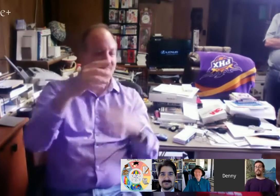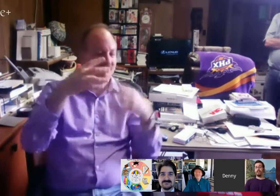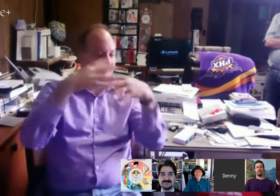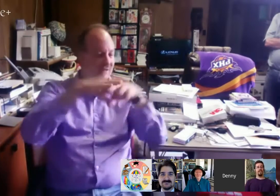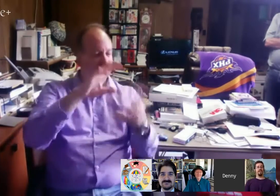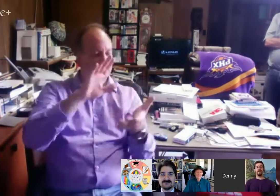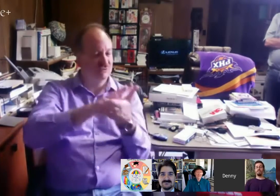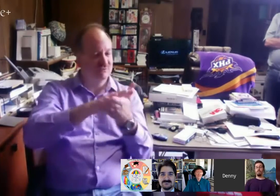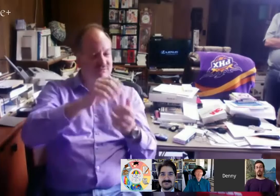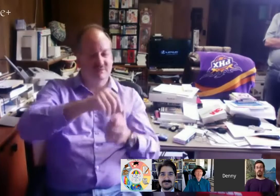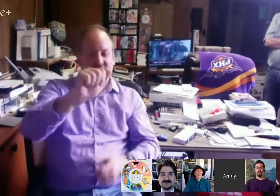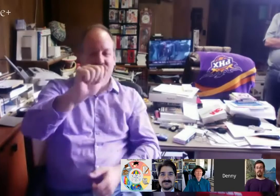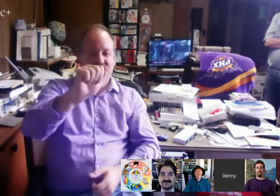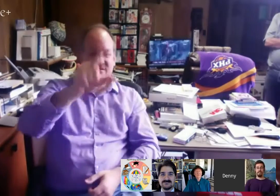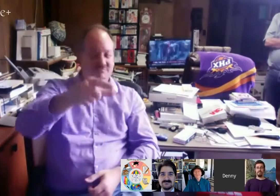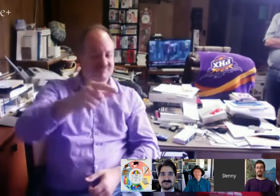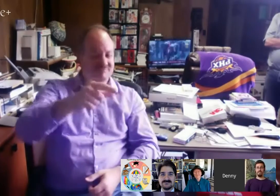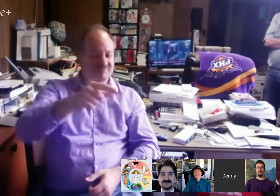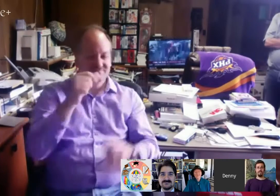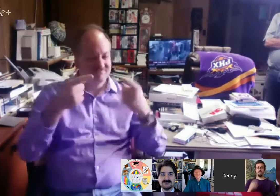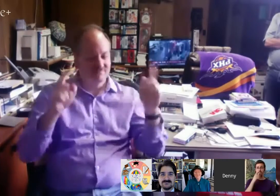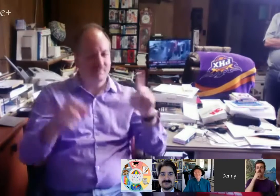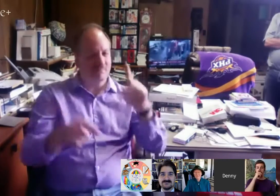That's very unfortunate